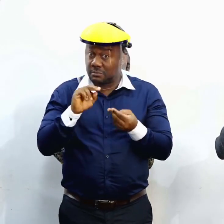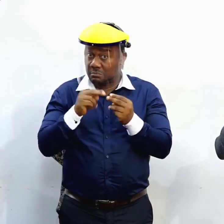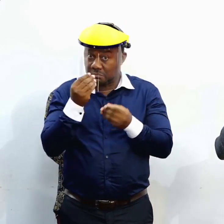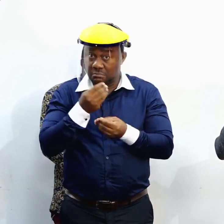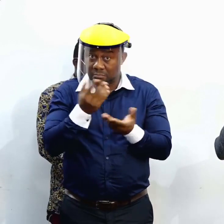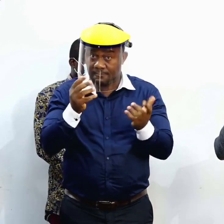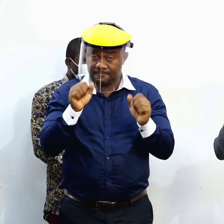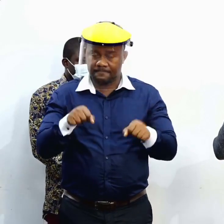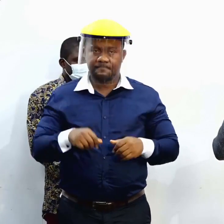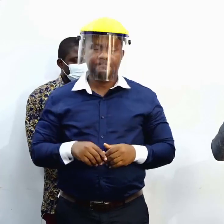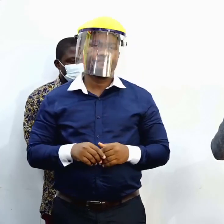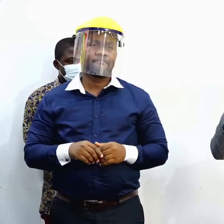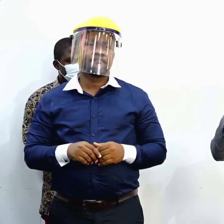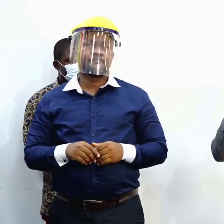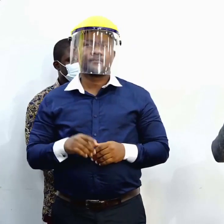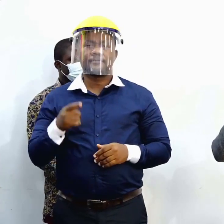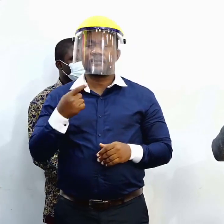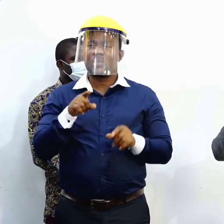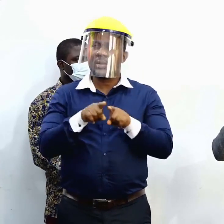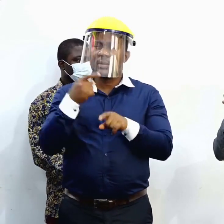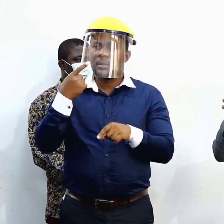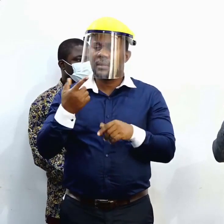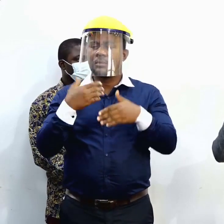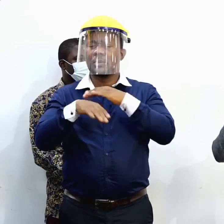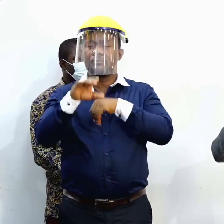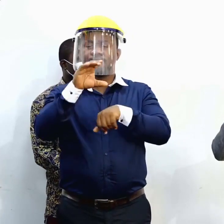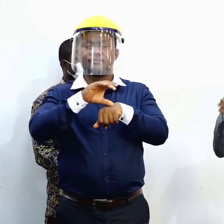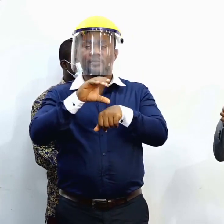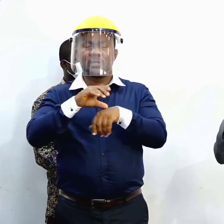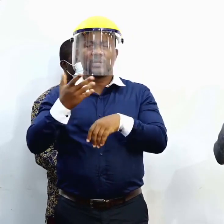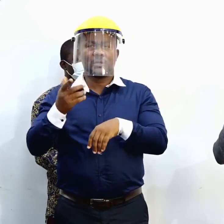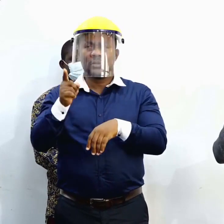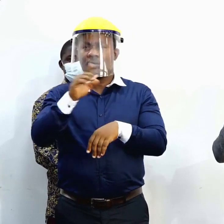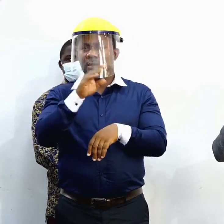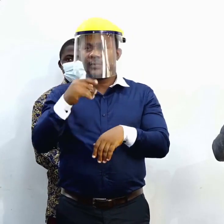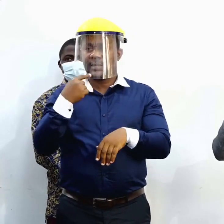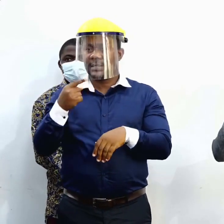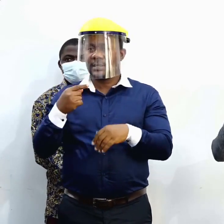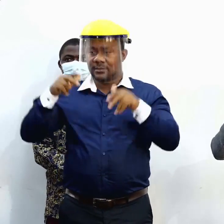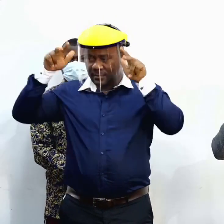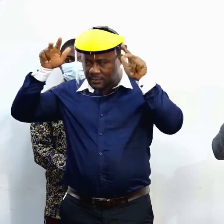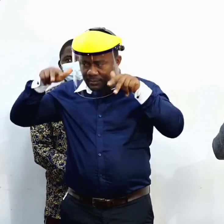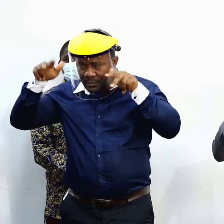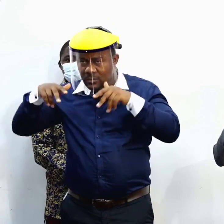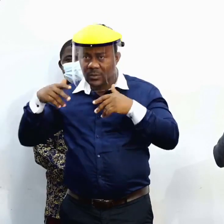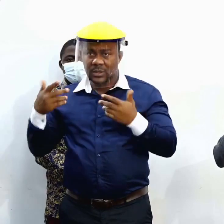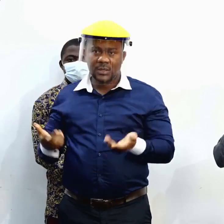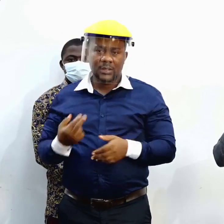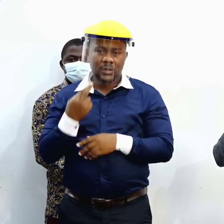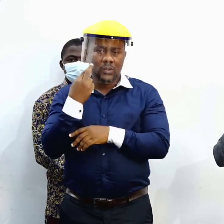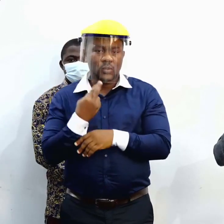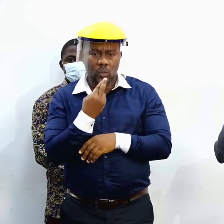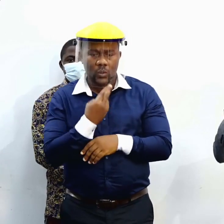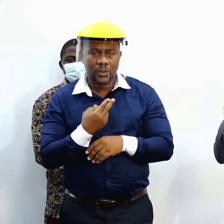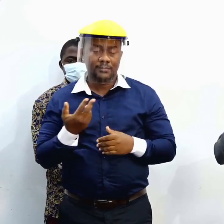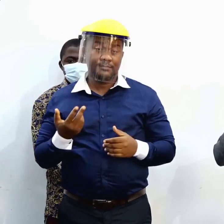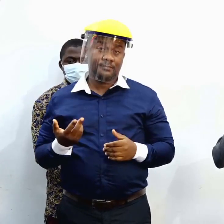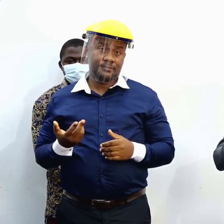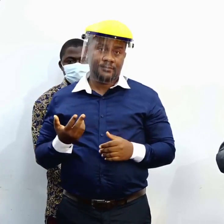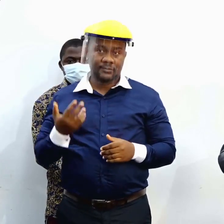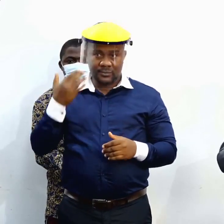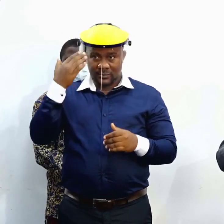say, mo call churches, you know. Mantiso mosque, so any restaurant, because there was